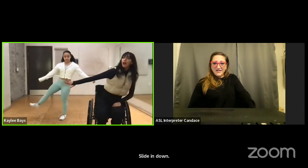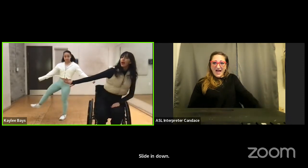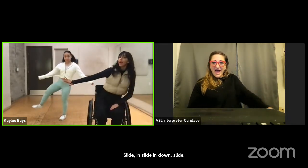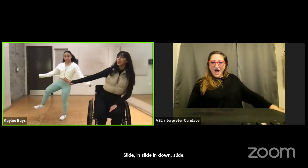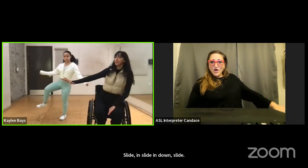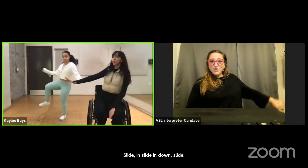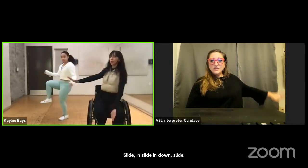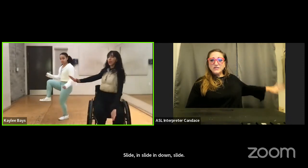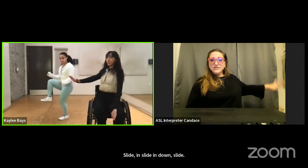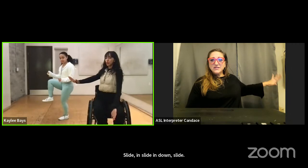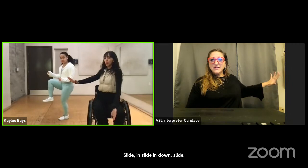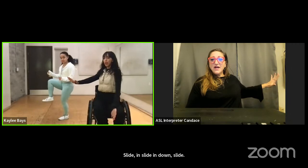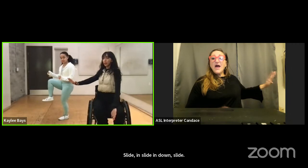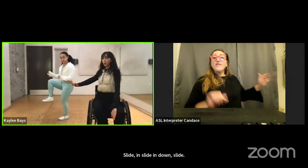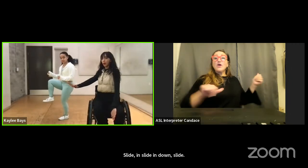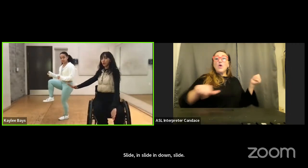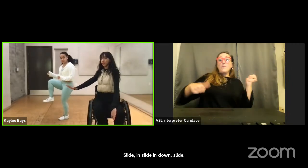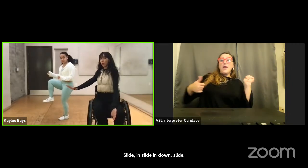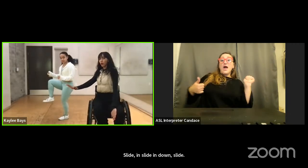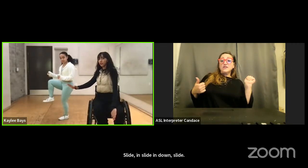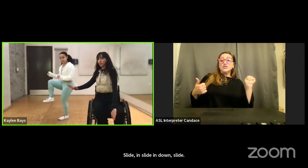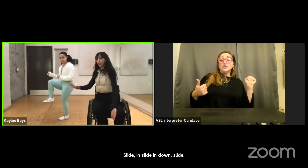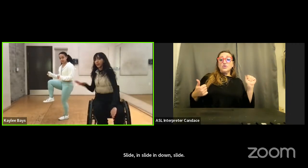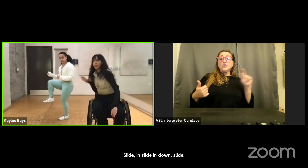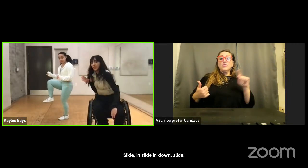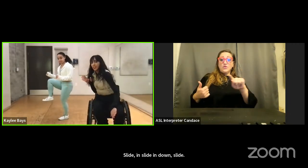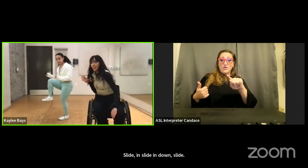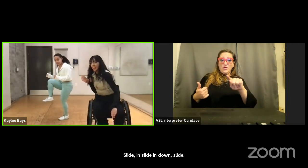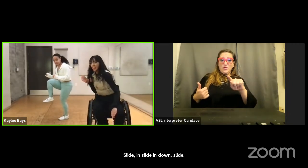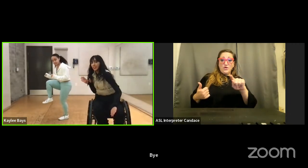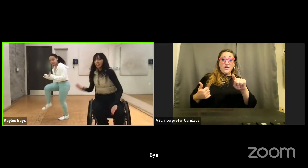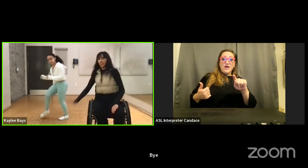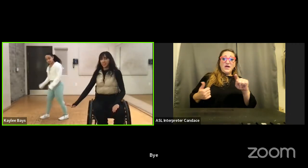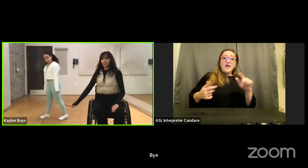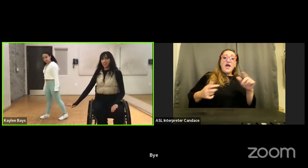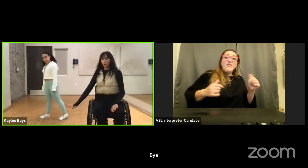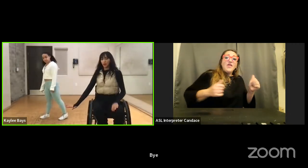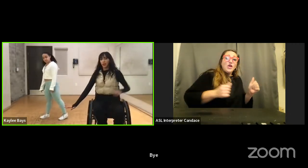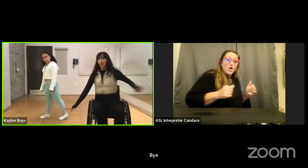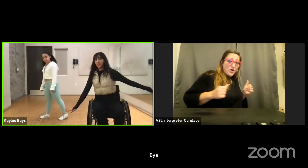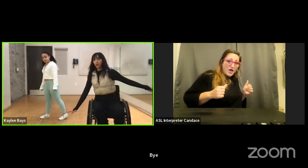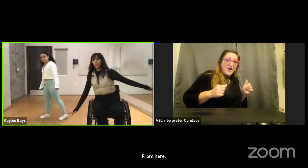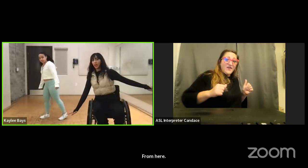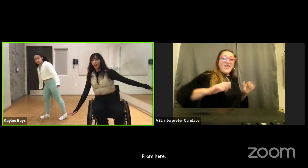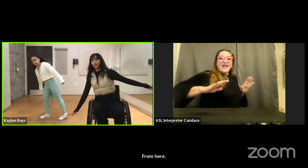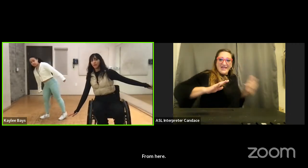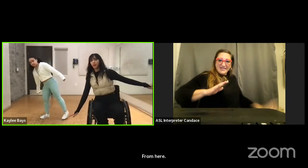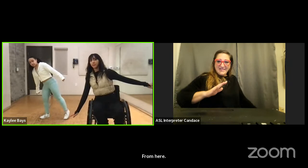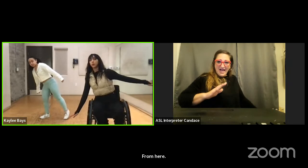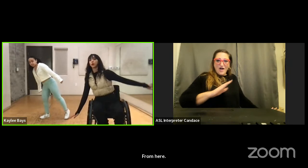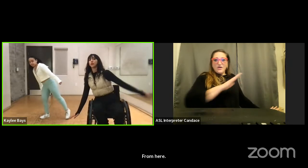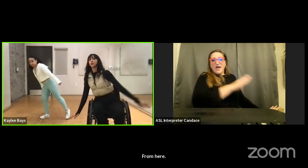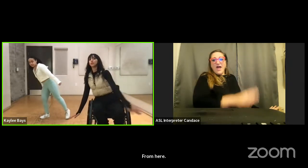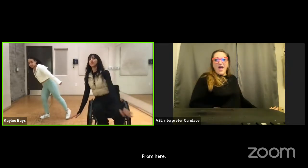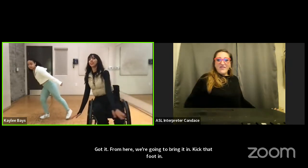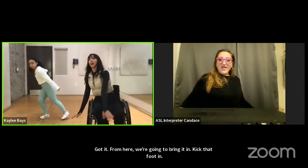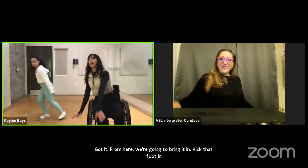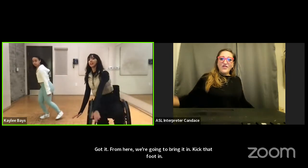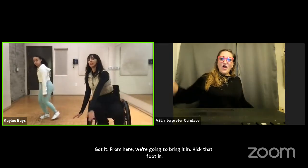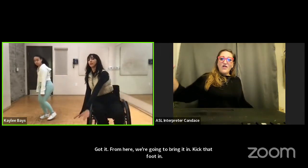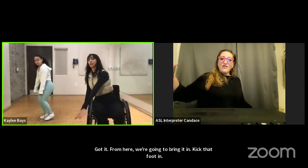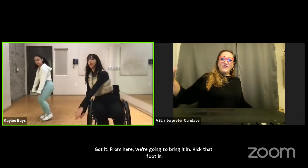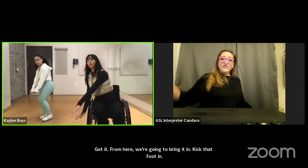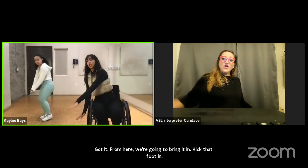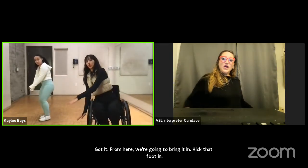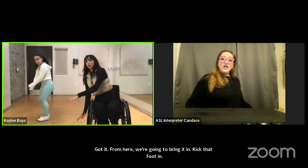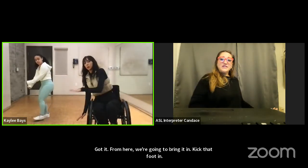and behind you, bringing your body around towards your foot, in, kick it down. And then on the other foot, we're going to